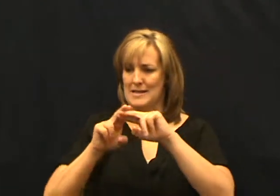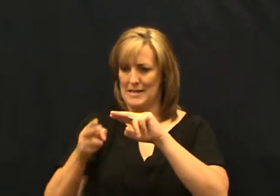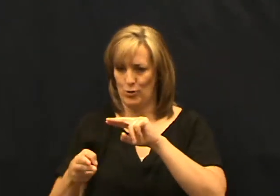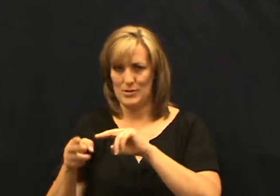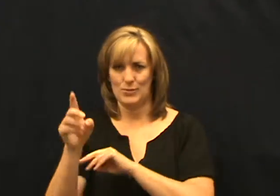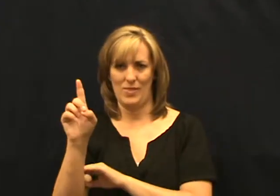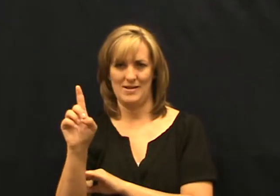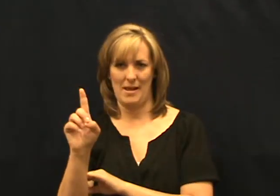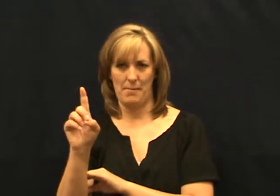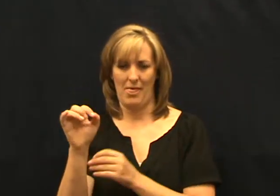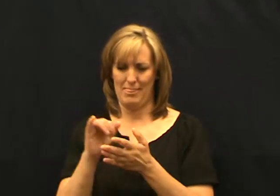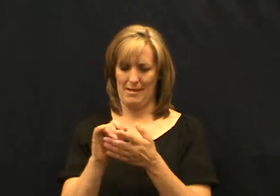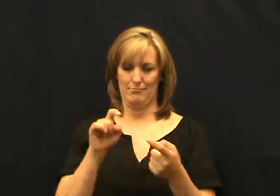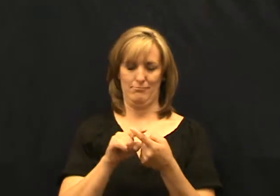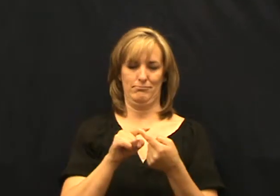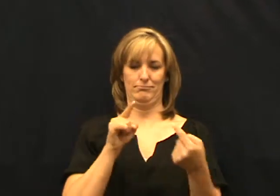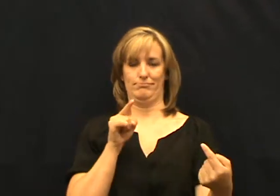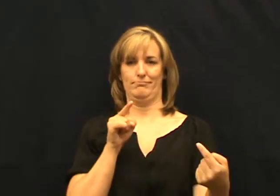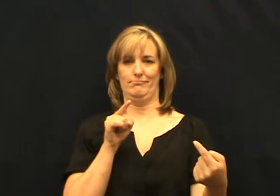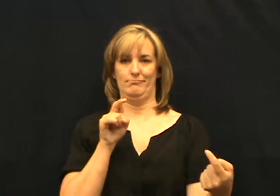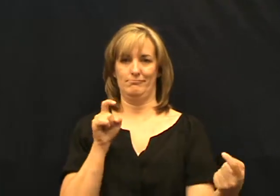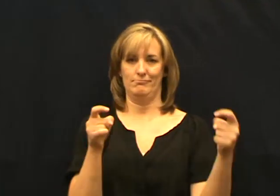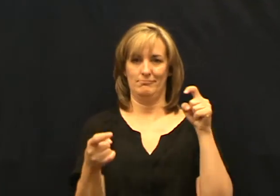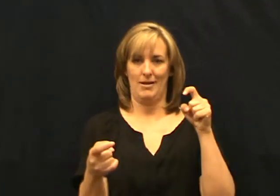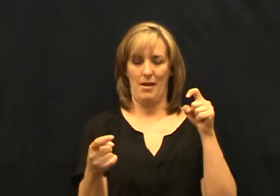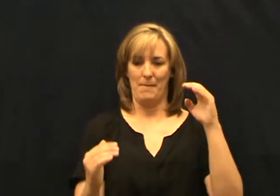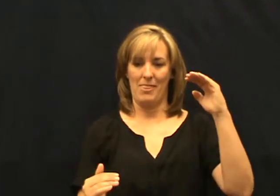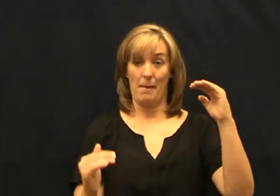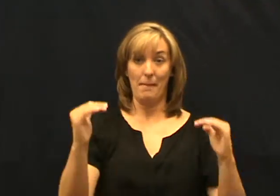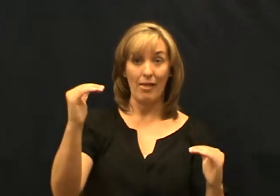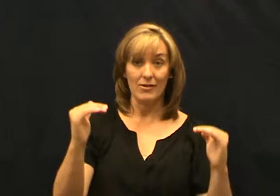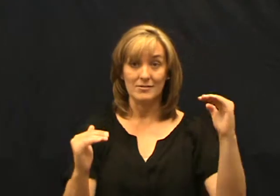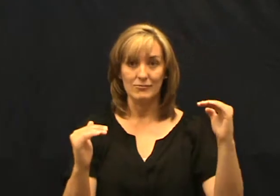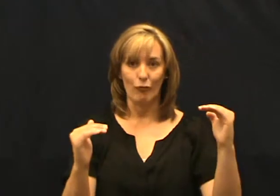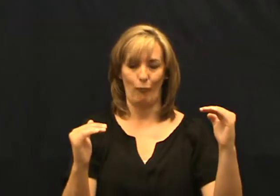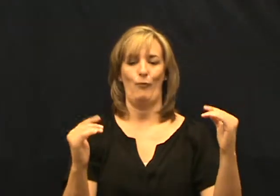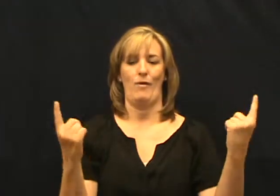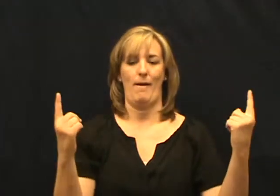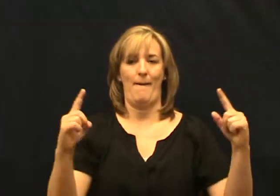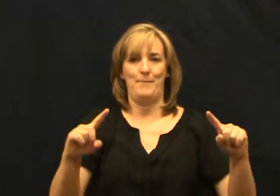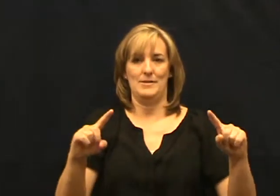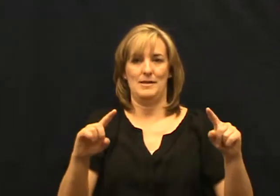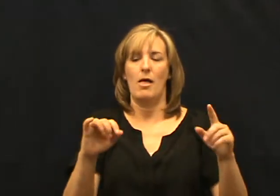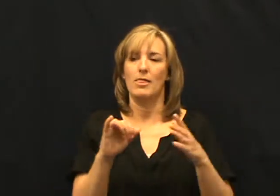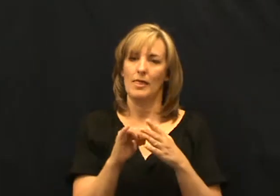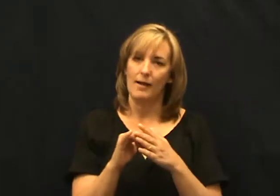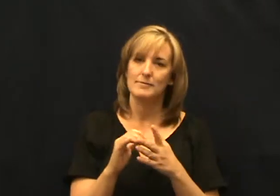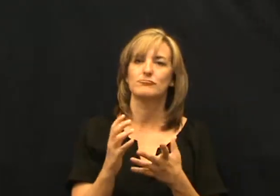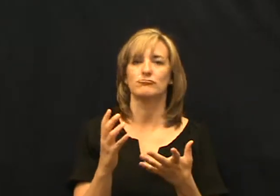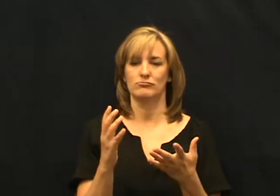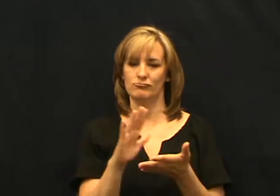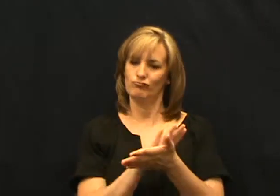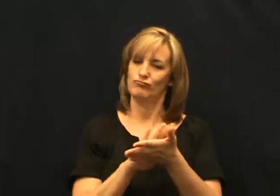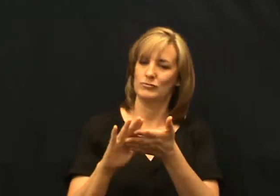allows things to stay in balance. That's the beauty of this bookkeeping system that was created long